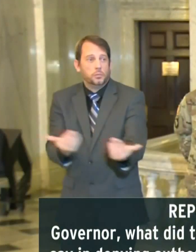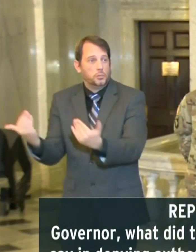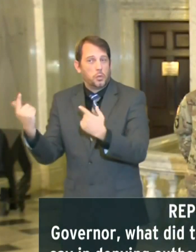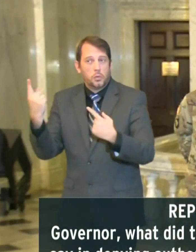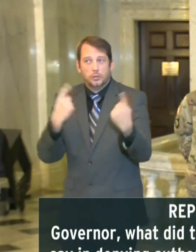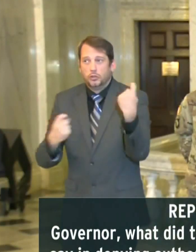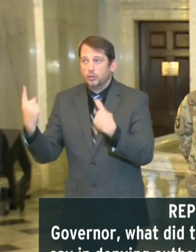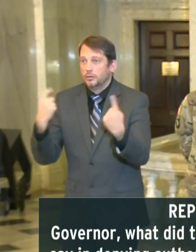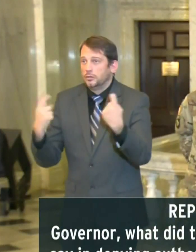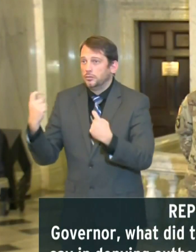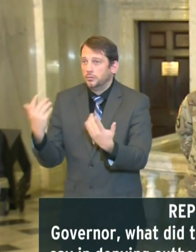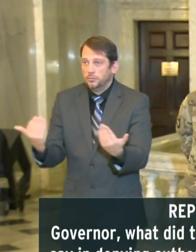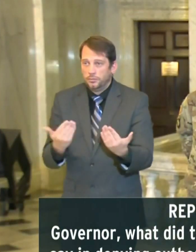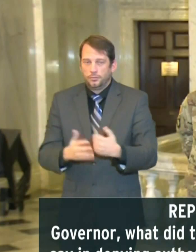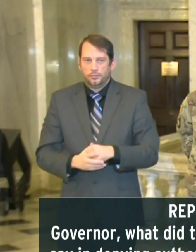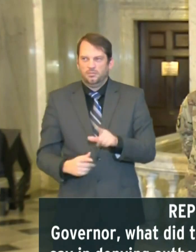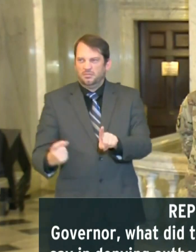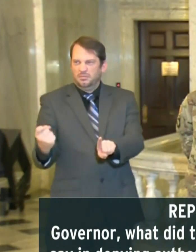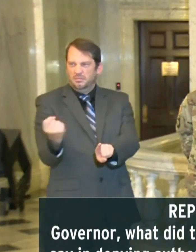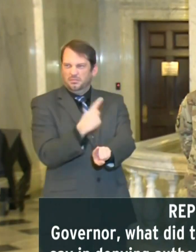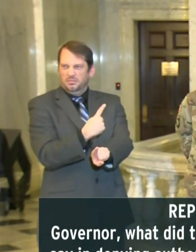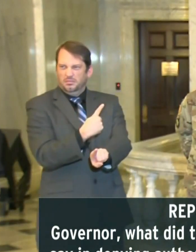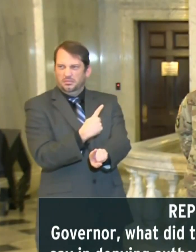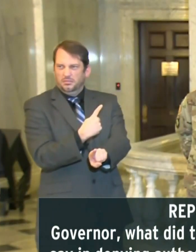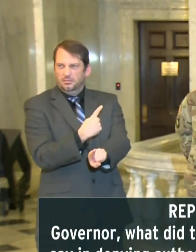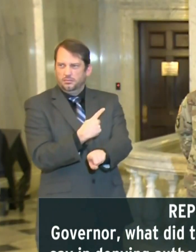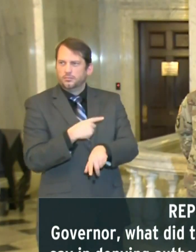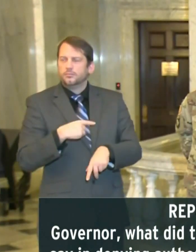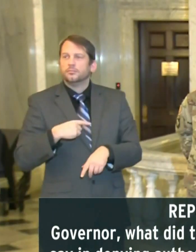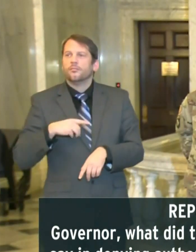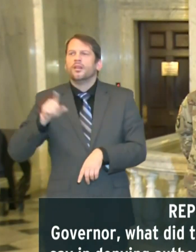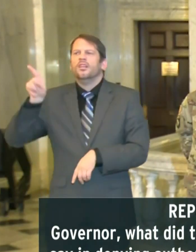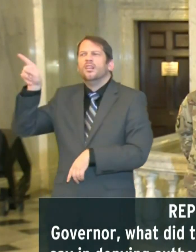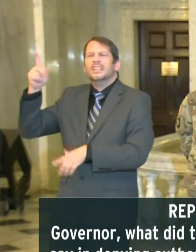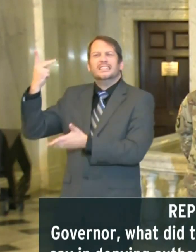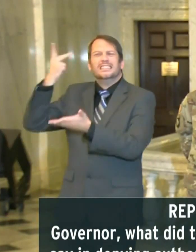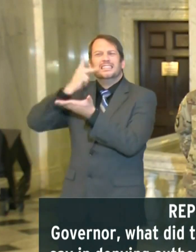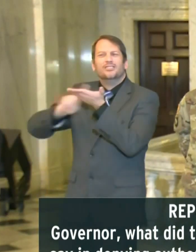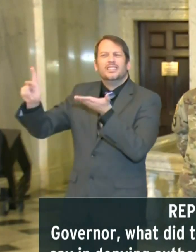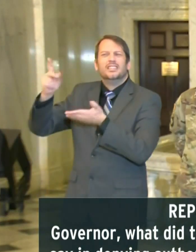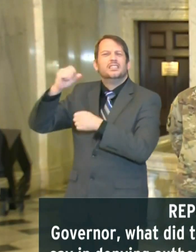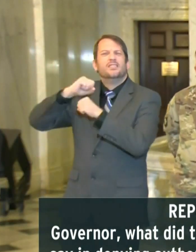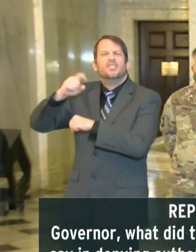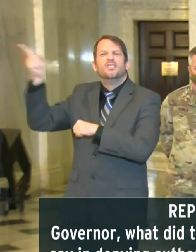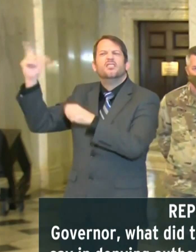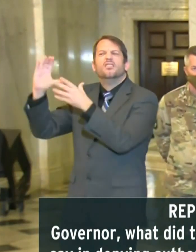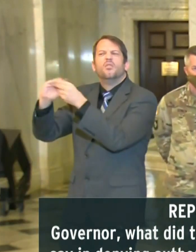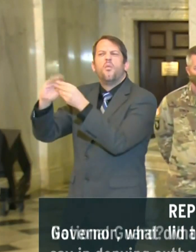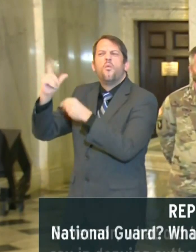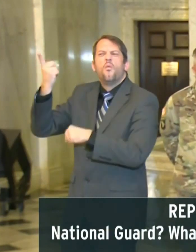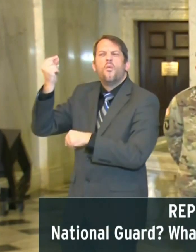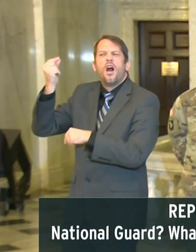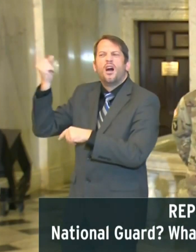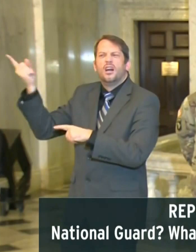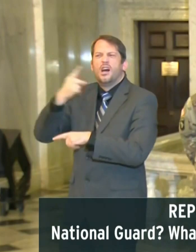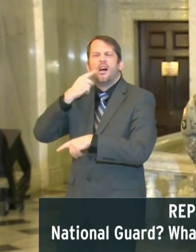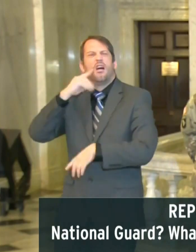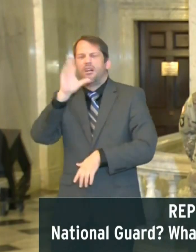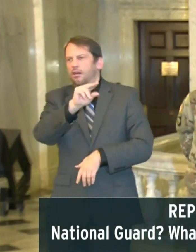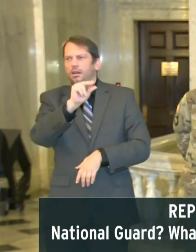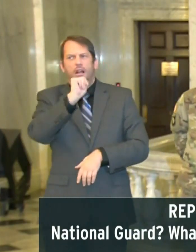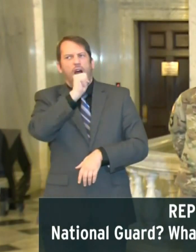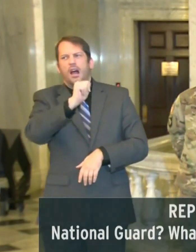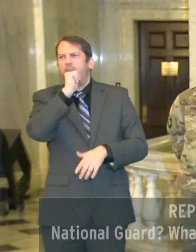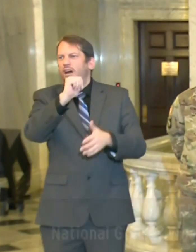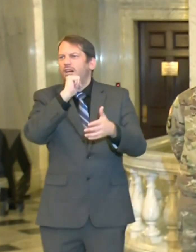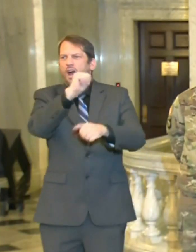Governor, what did the Secretary of Defense say? In denying authorization for the Maryland National Guard, what was the